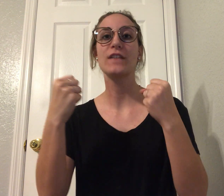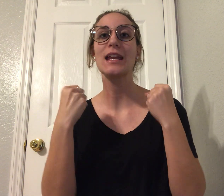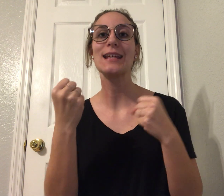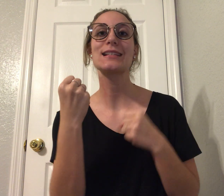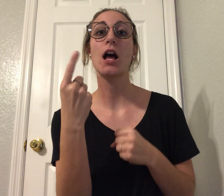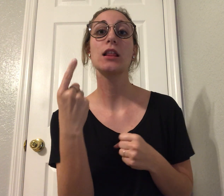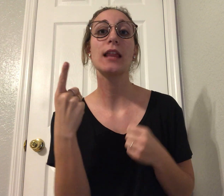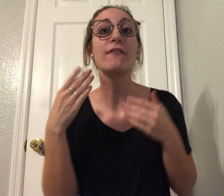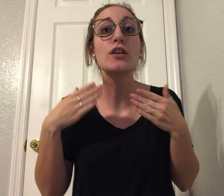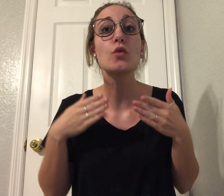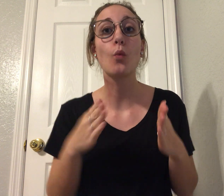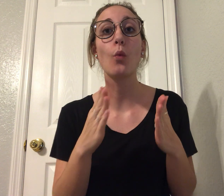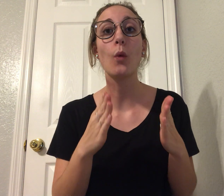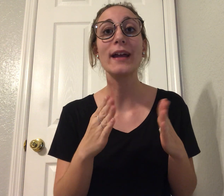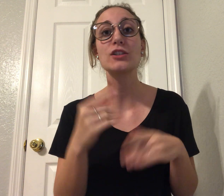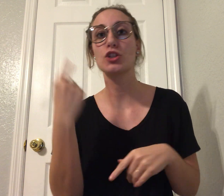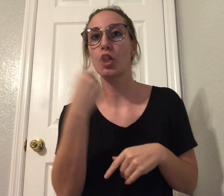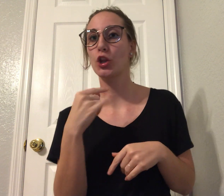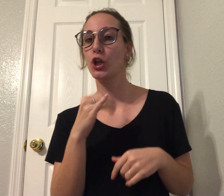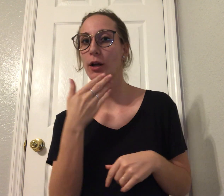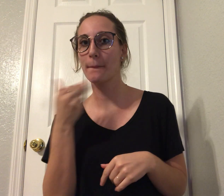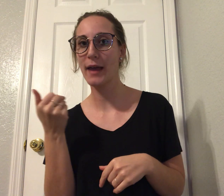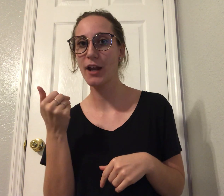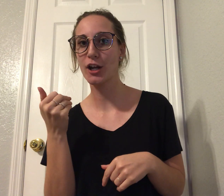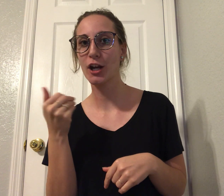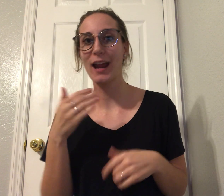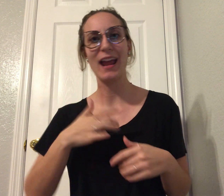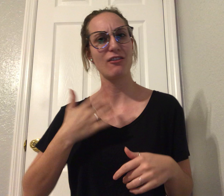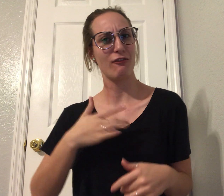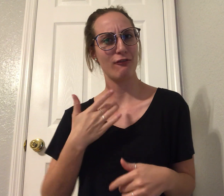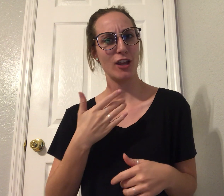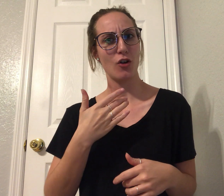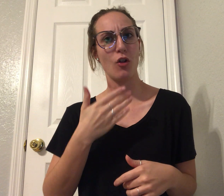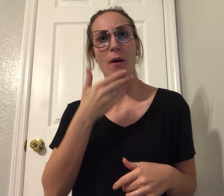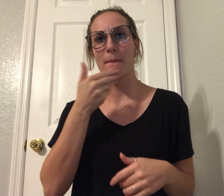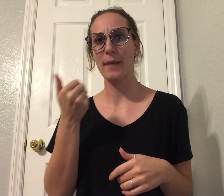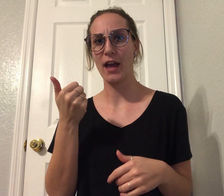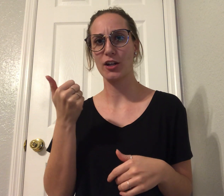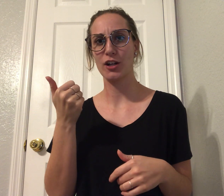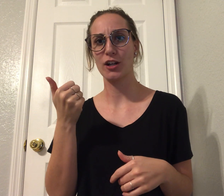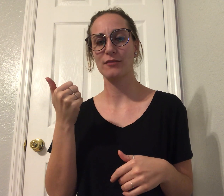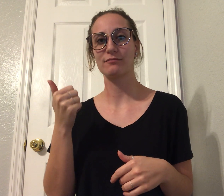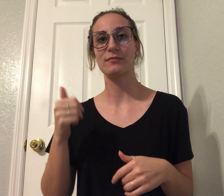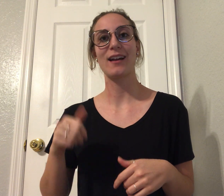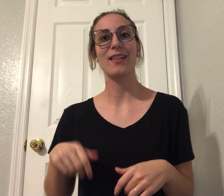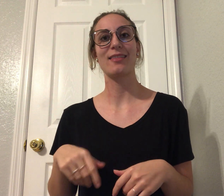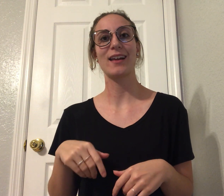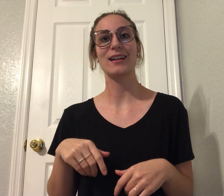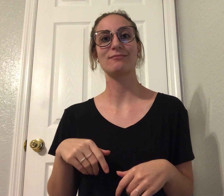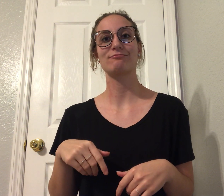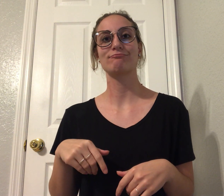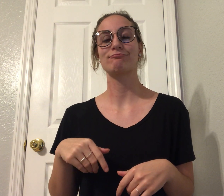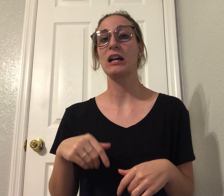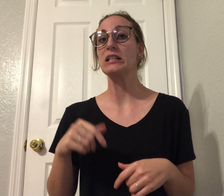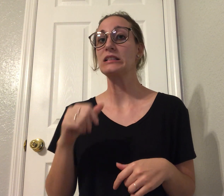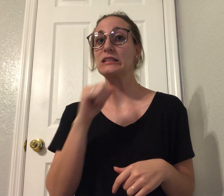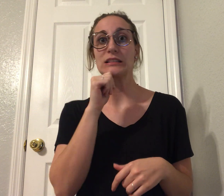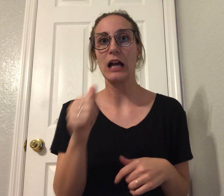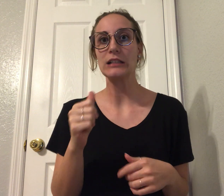look better, feel better, and yes, live longer that don't cost you a dime. This show came